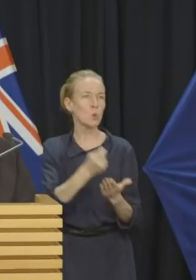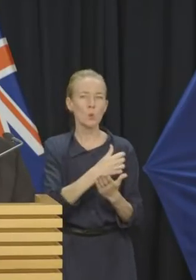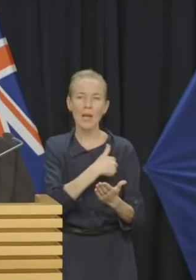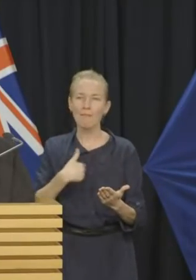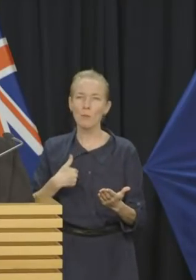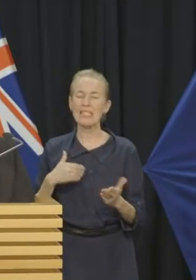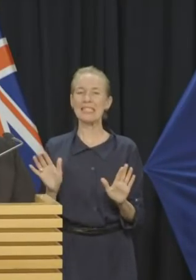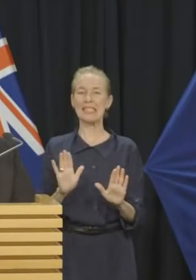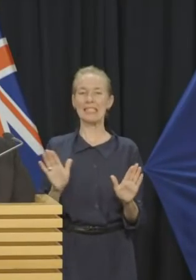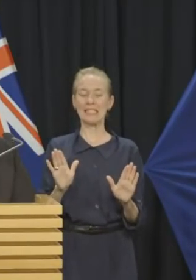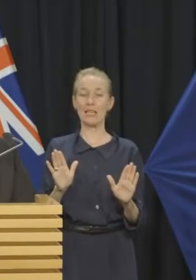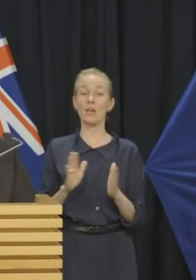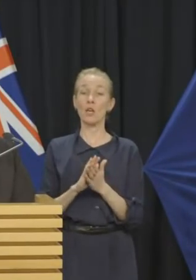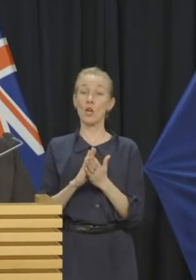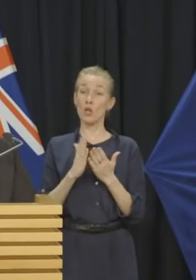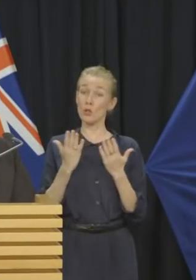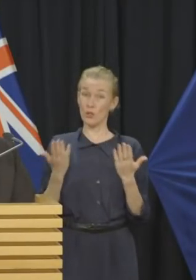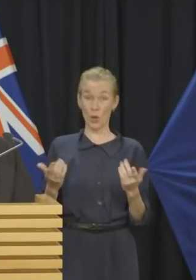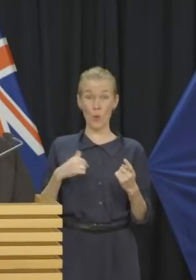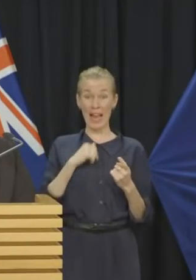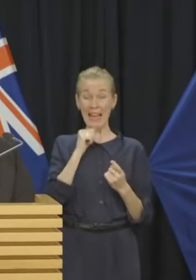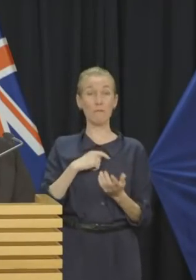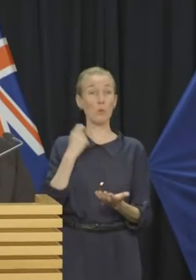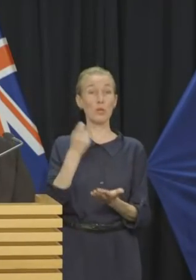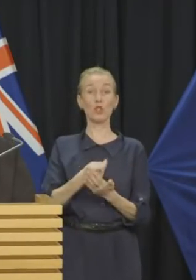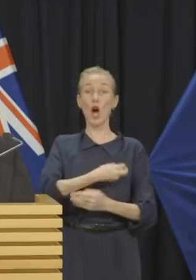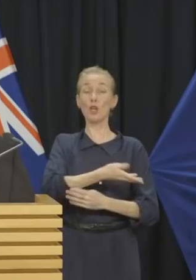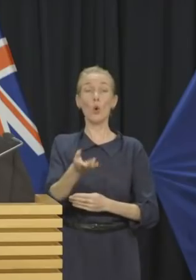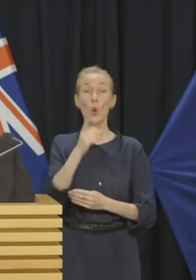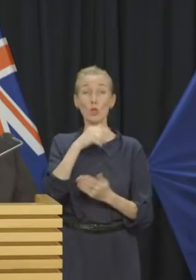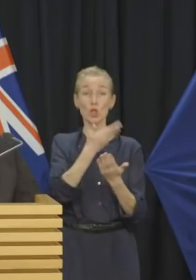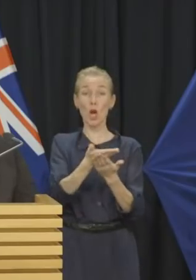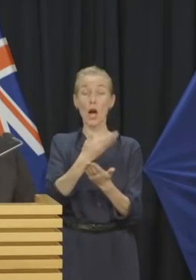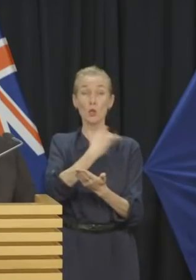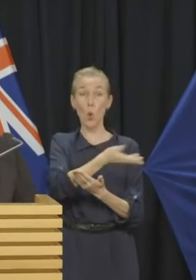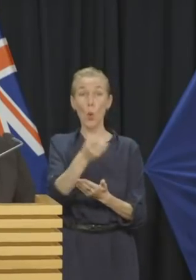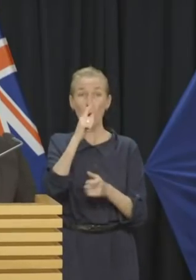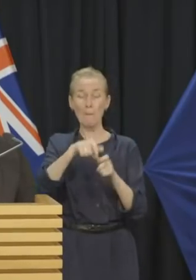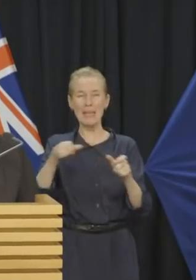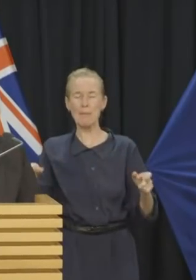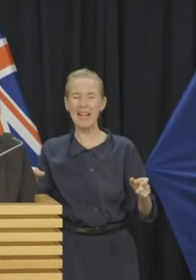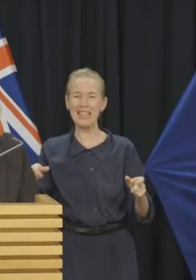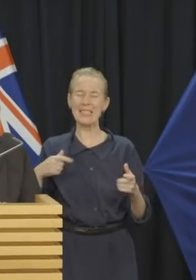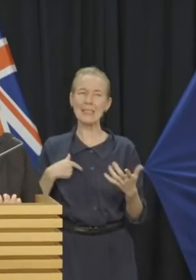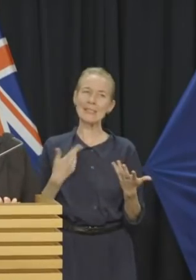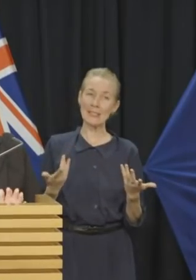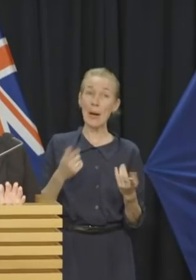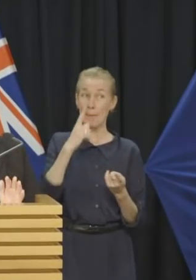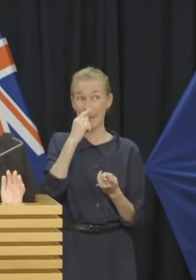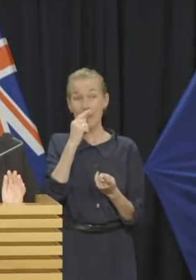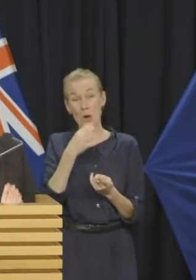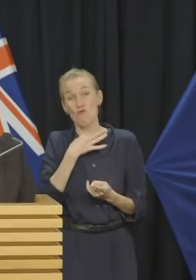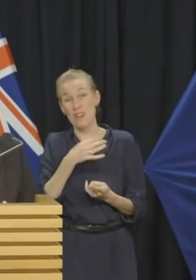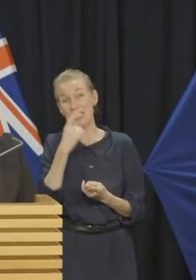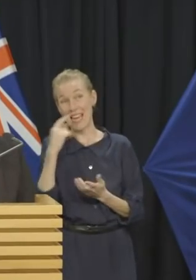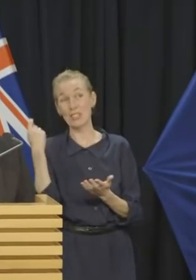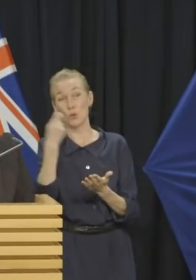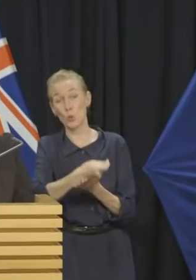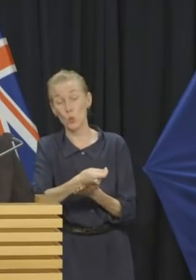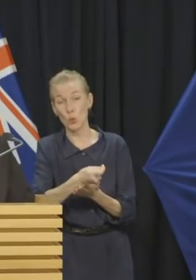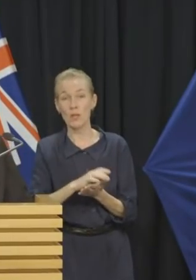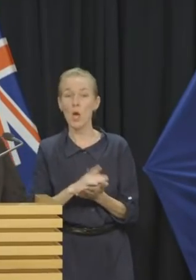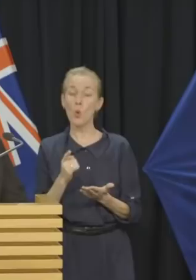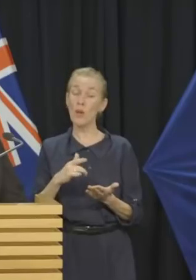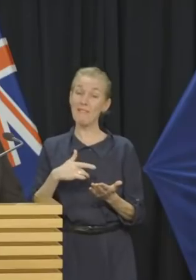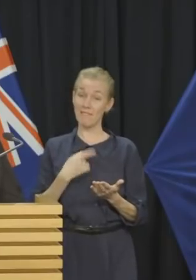to justify a blanket approach when it comes to charging than the system we have settled on. We think that this is less